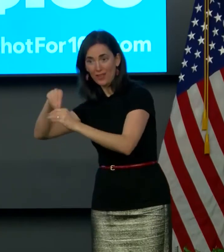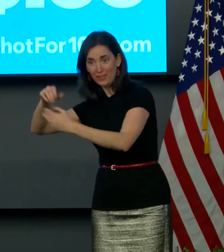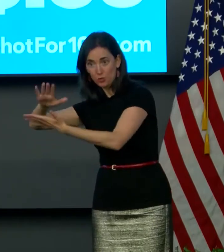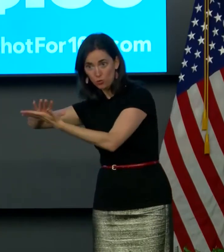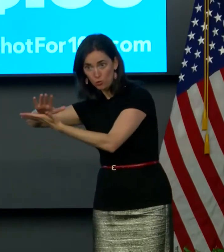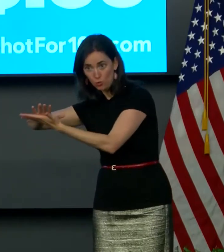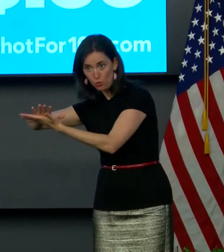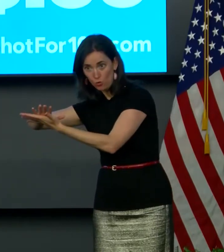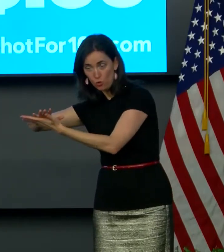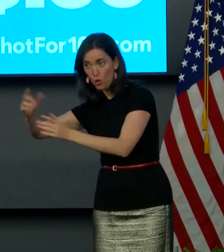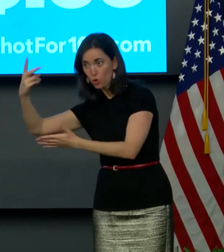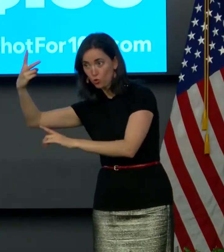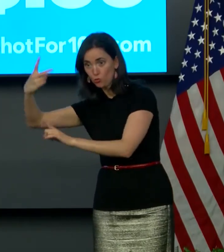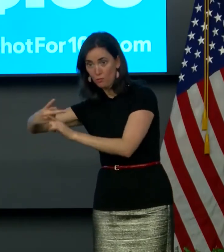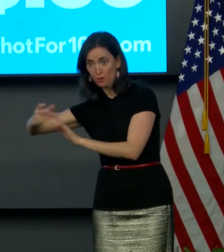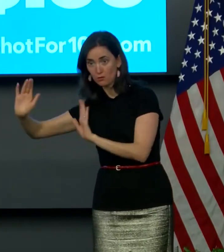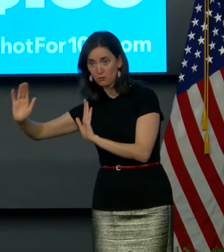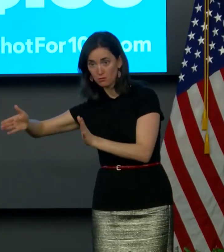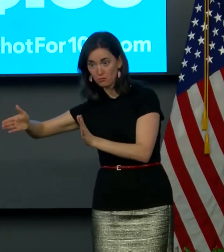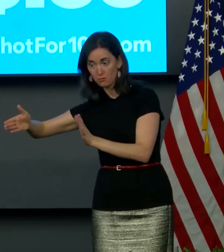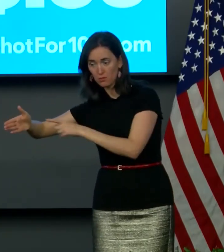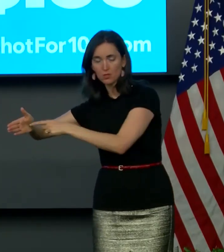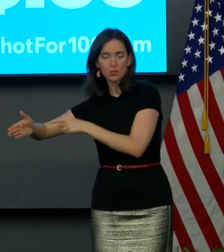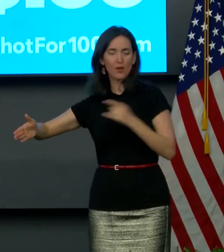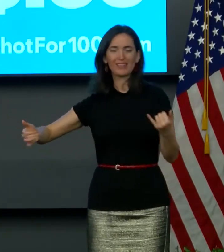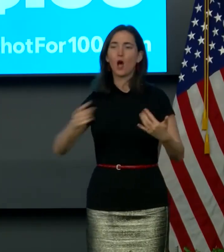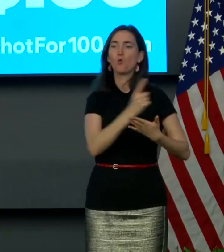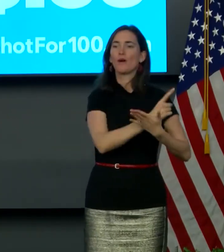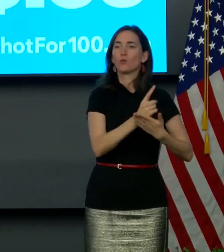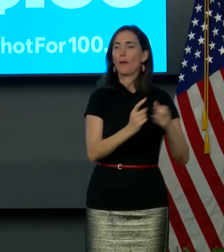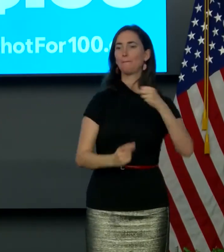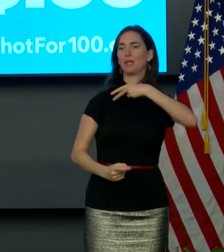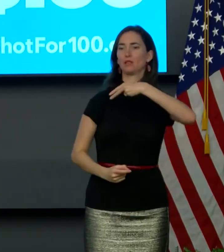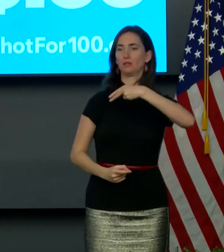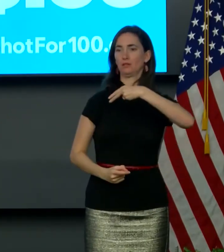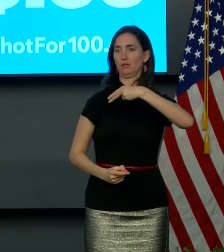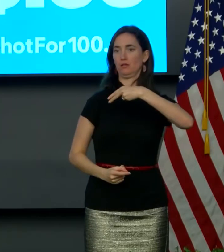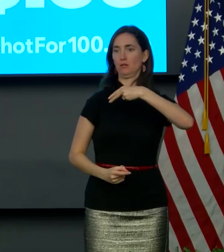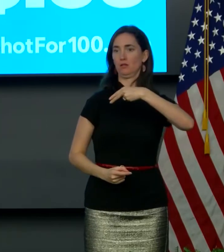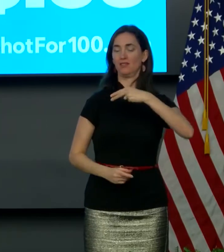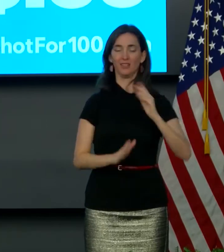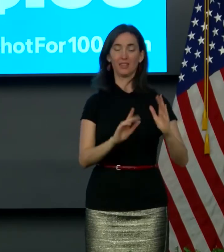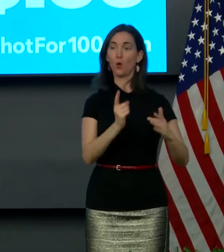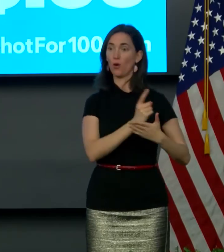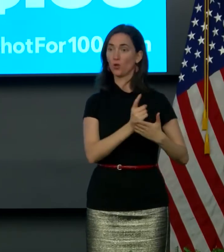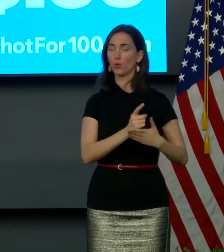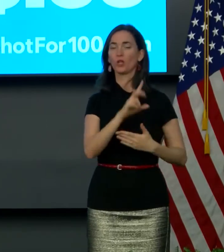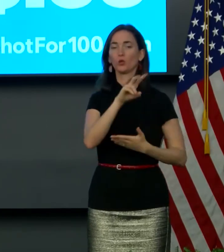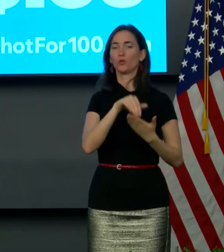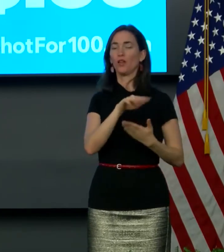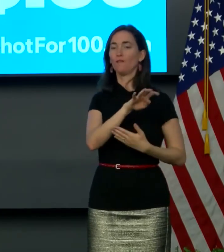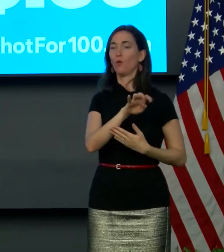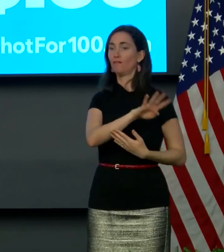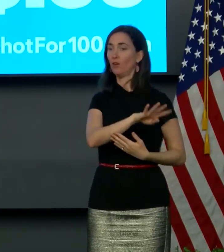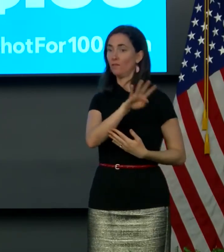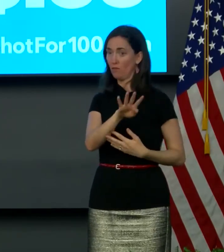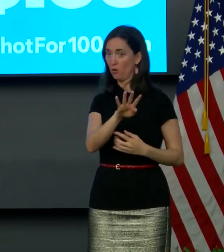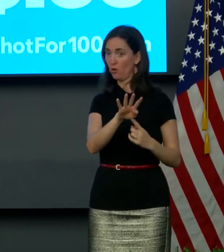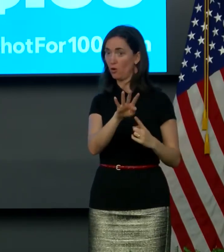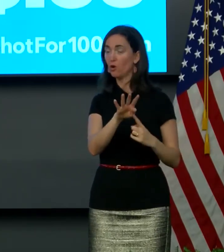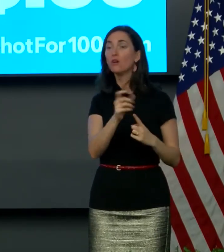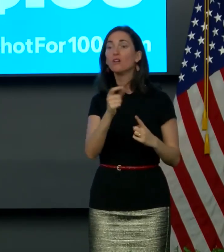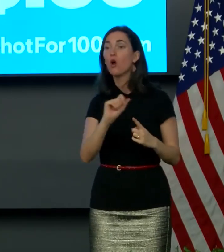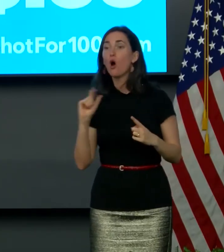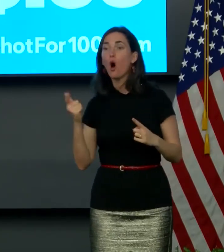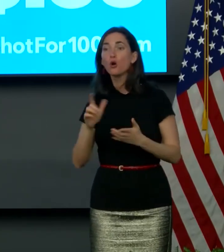And then the first week number that I just gave you, 2,444, that's with only 1/3